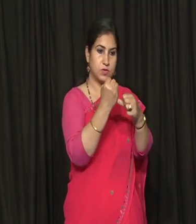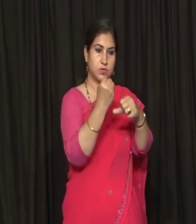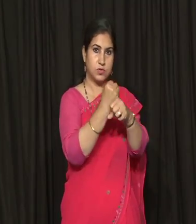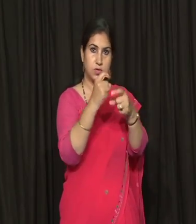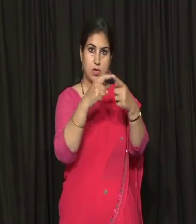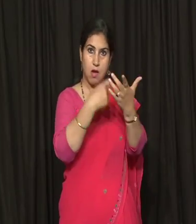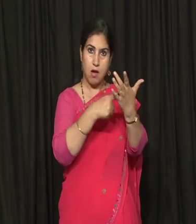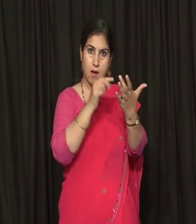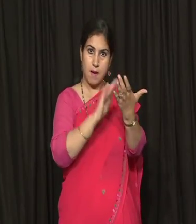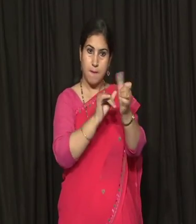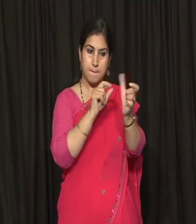Prussia.